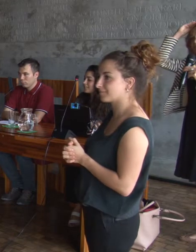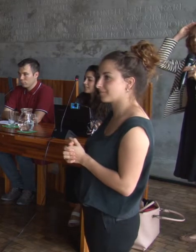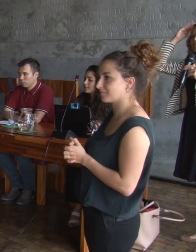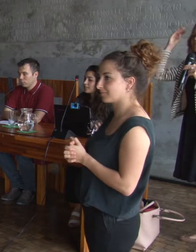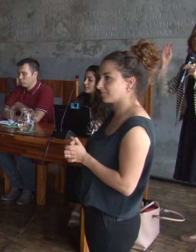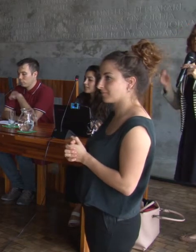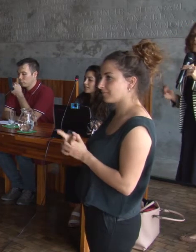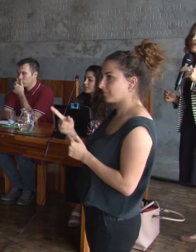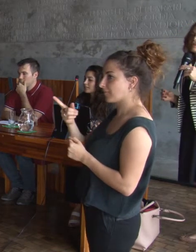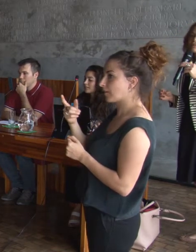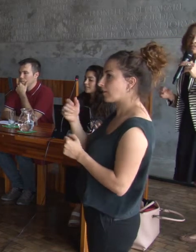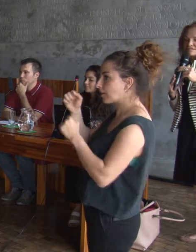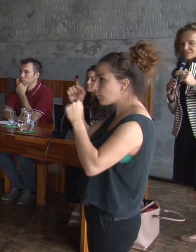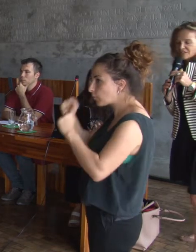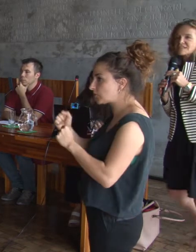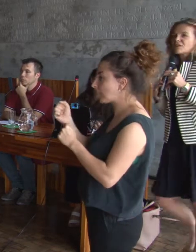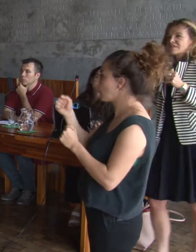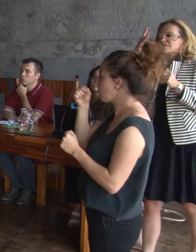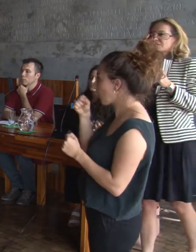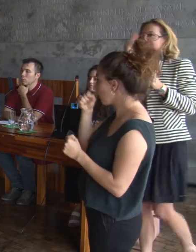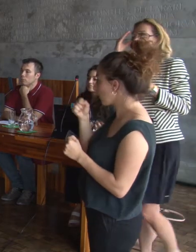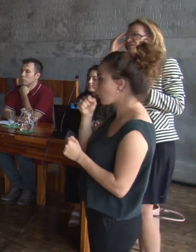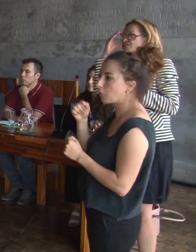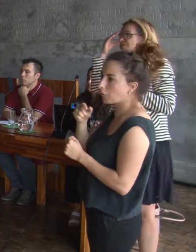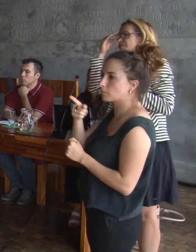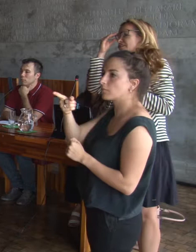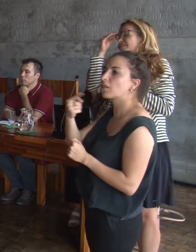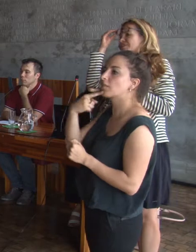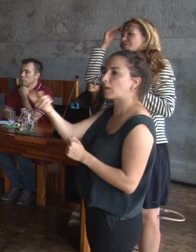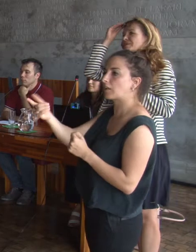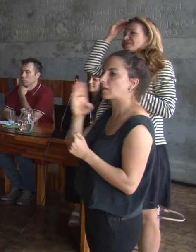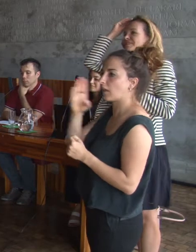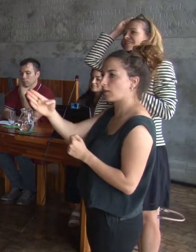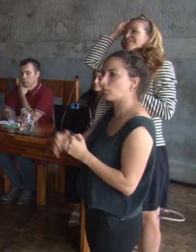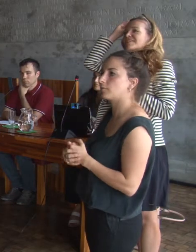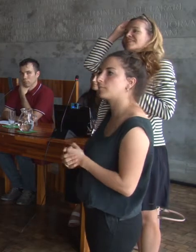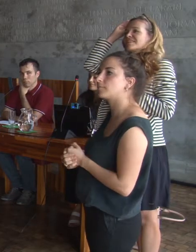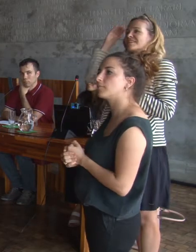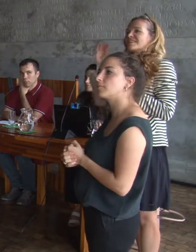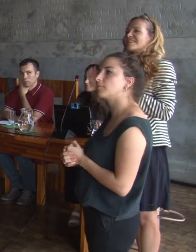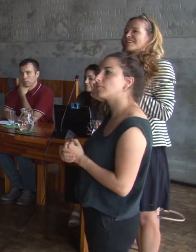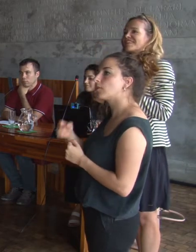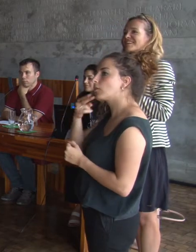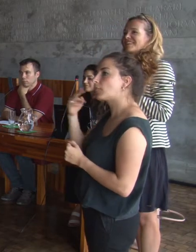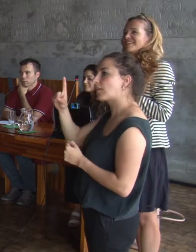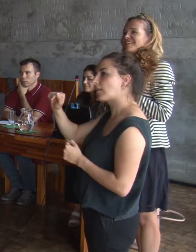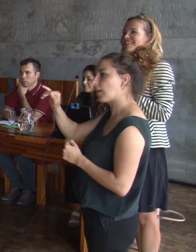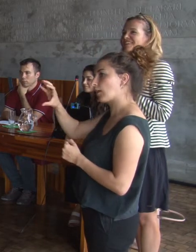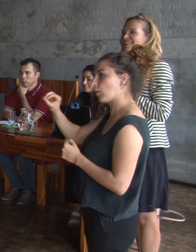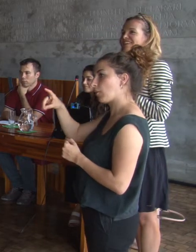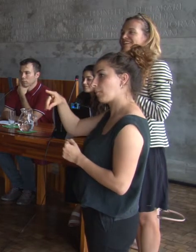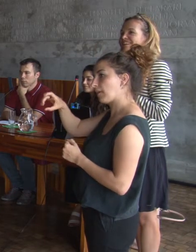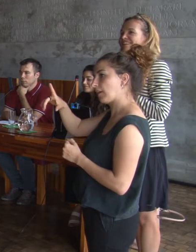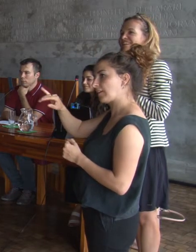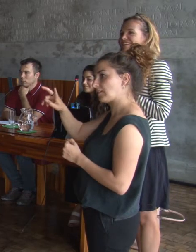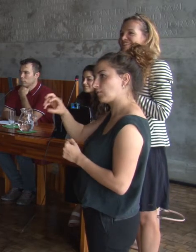Should we talk to the mic? It's okay. You can just say your name. You can just say your name. My name is Dario Pellizzoma. I'm head of